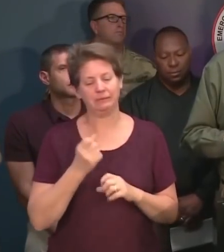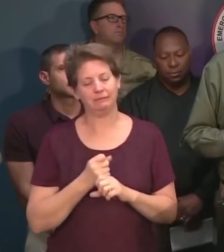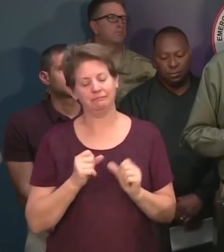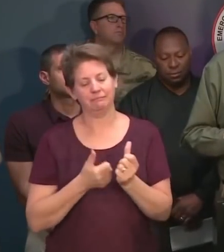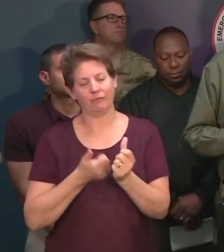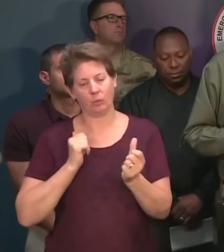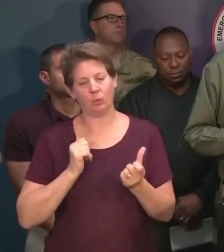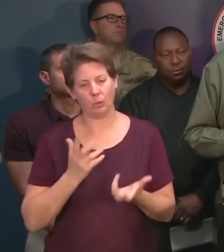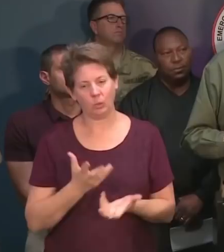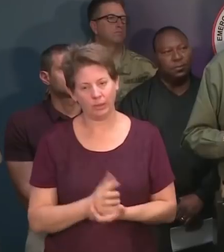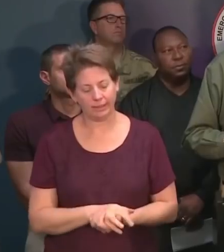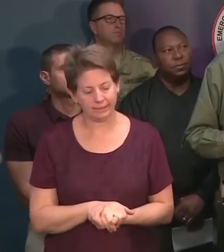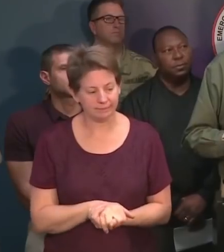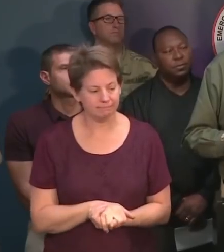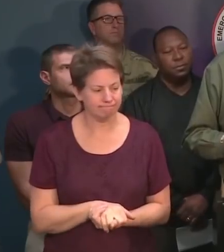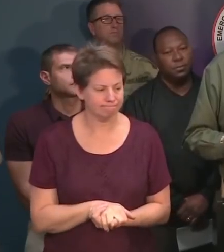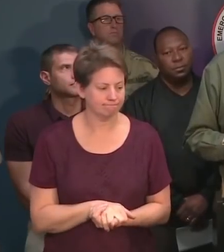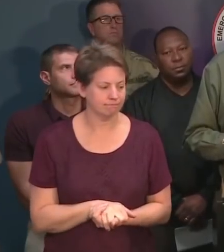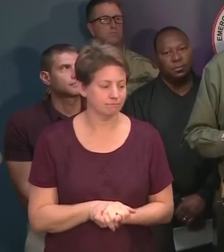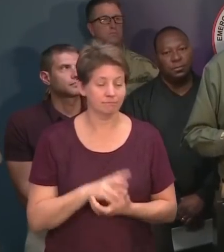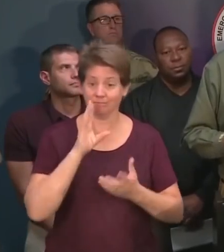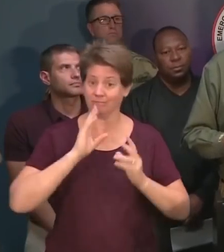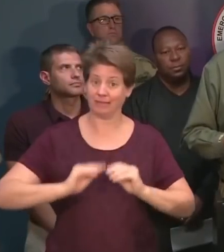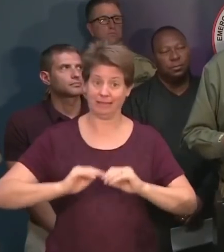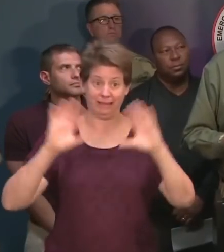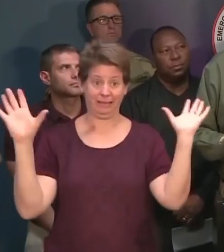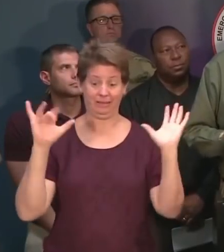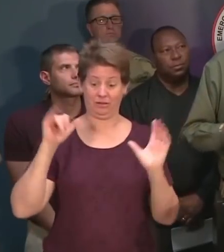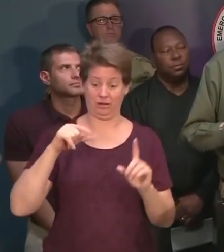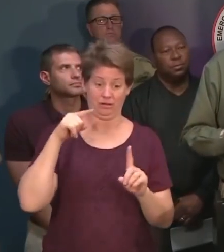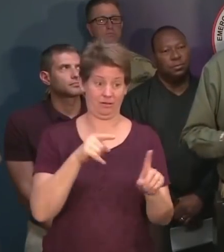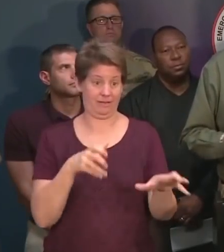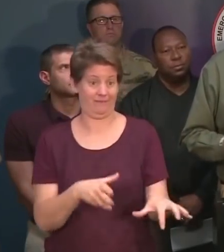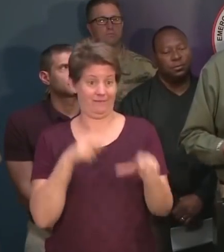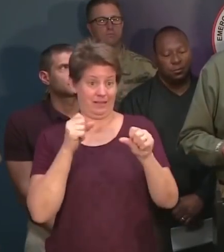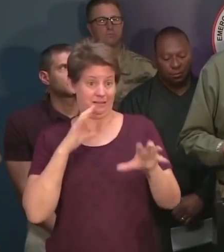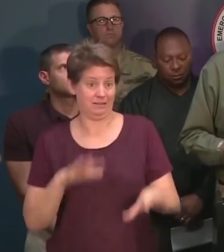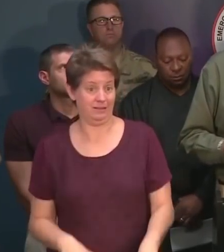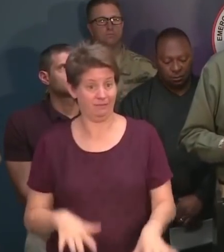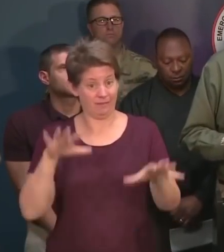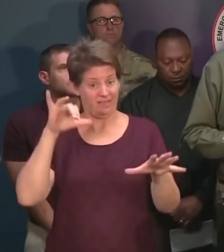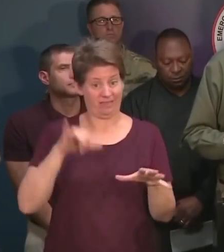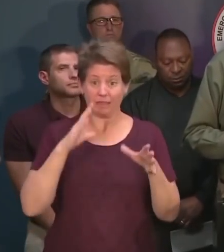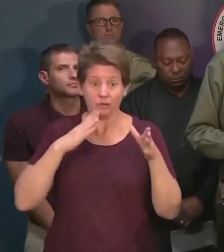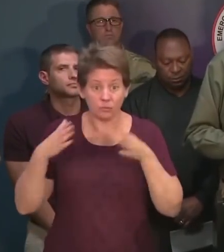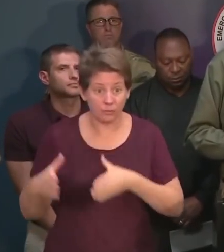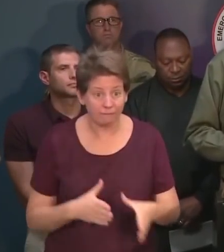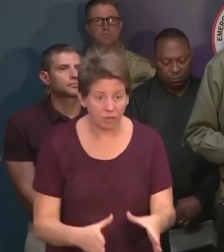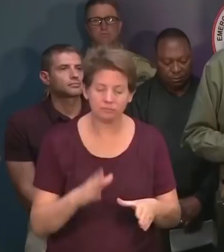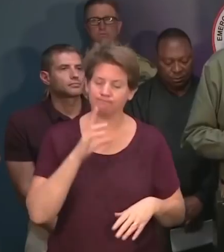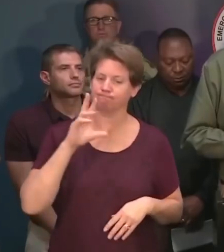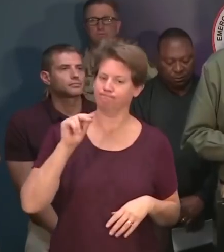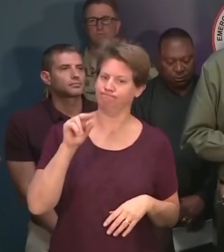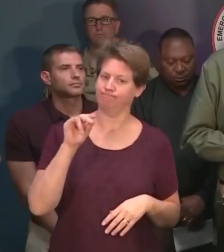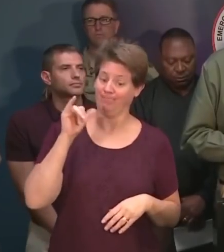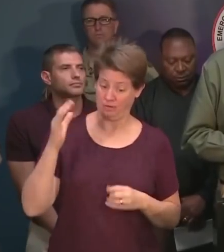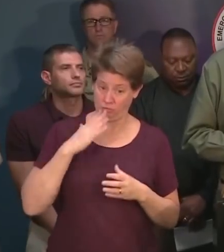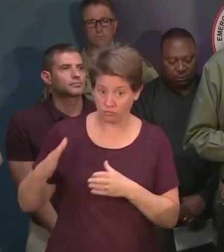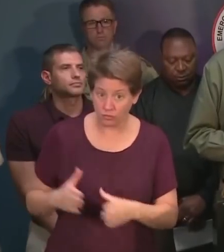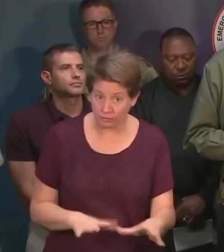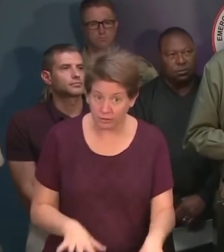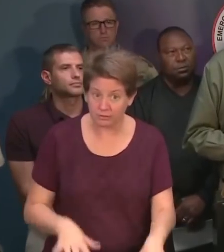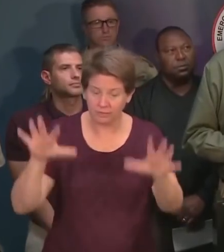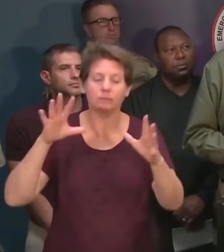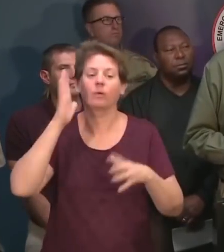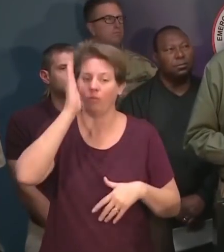So one thing to make clear, the flash floods are not river flooding. The river flooding is still to come.